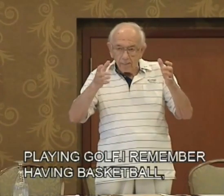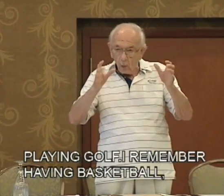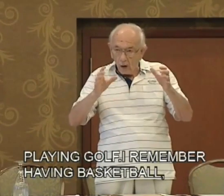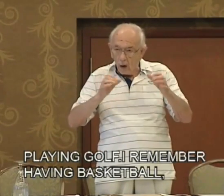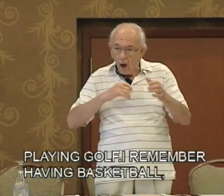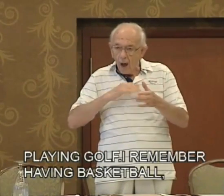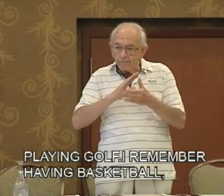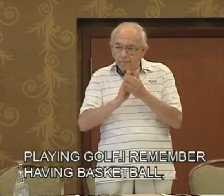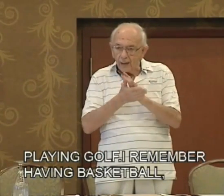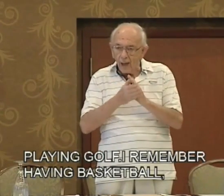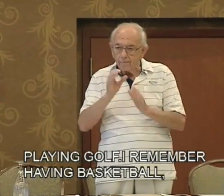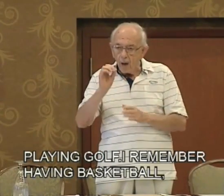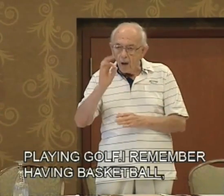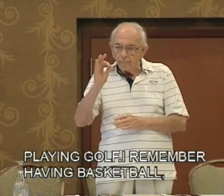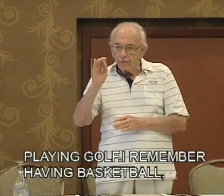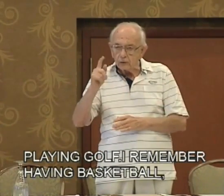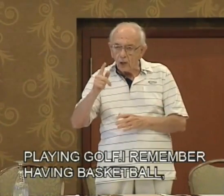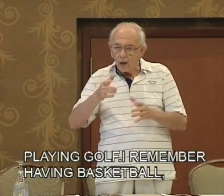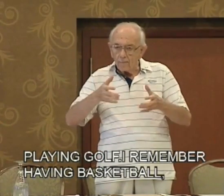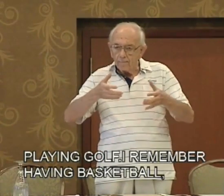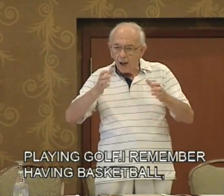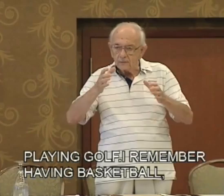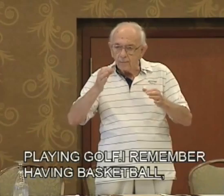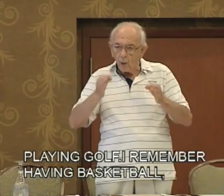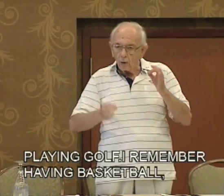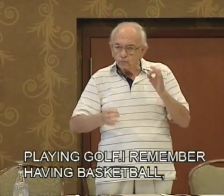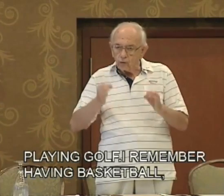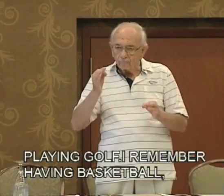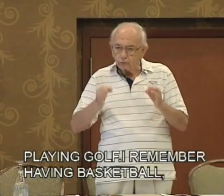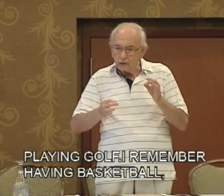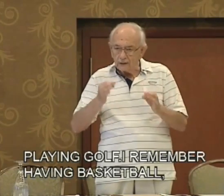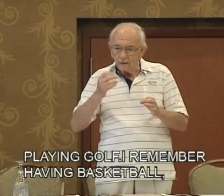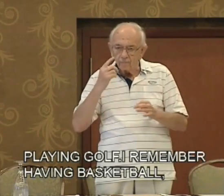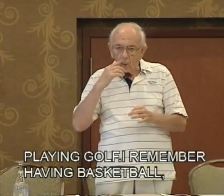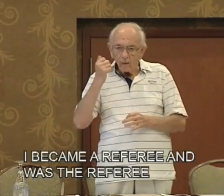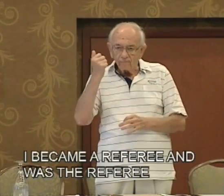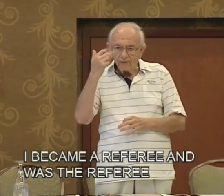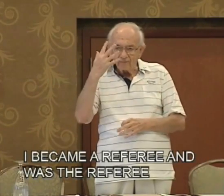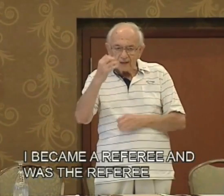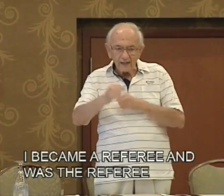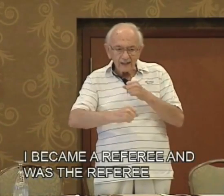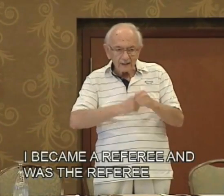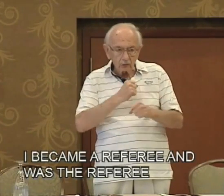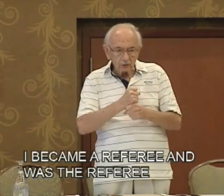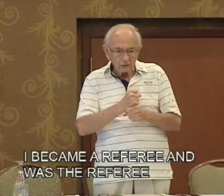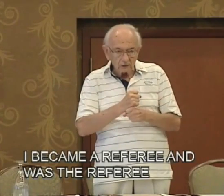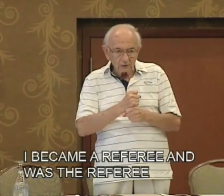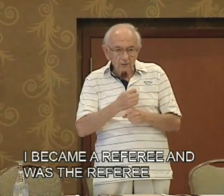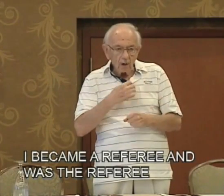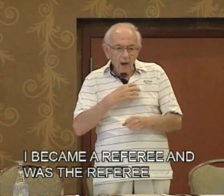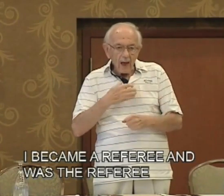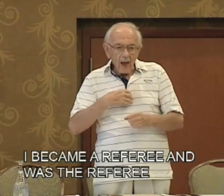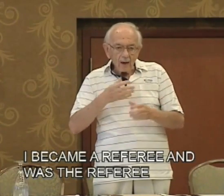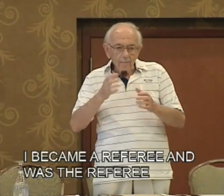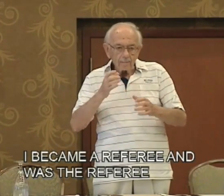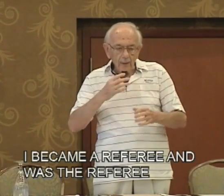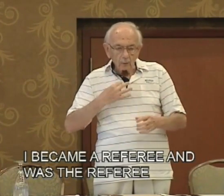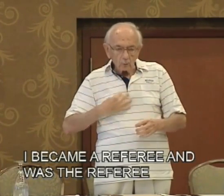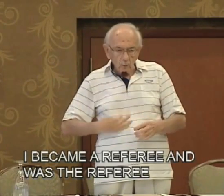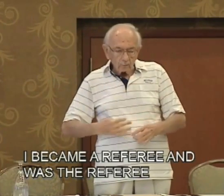I remember having basketball I became a referee and was the referee at the school for the deaf for